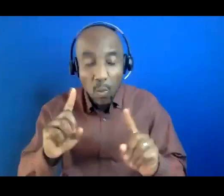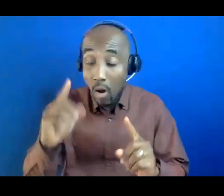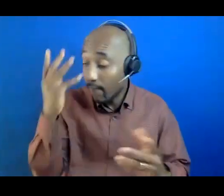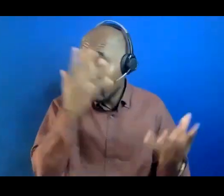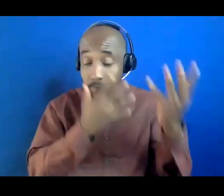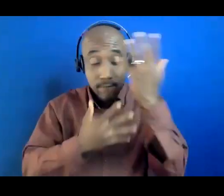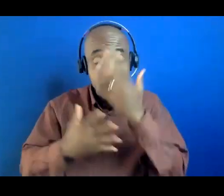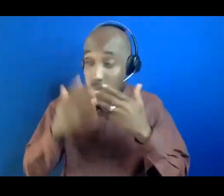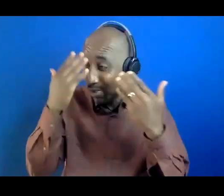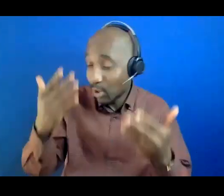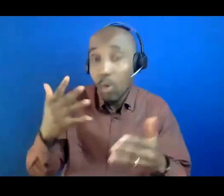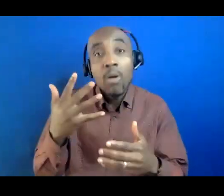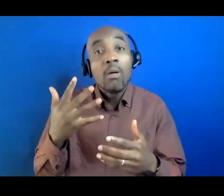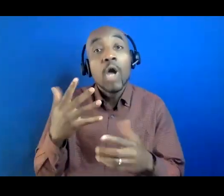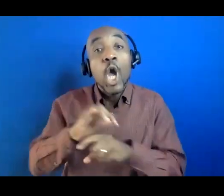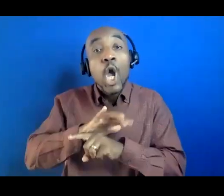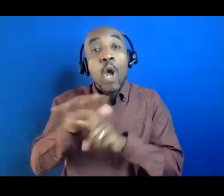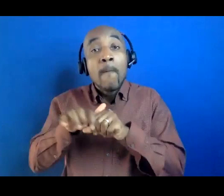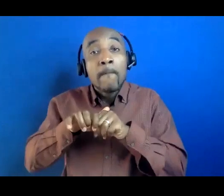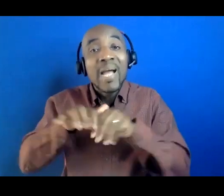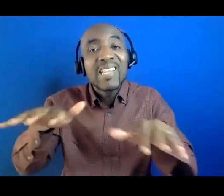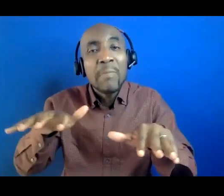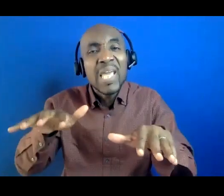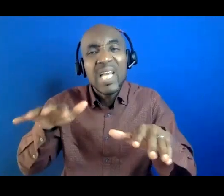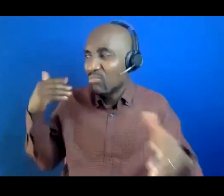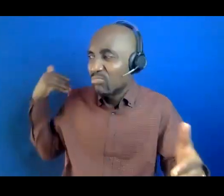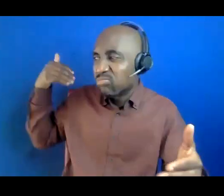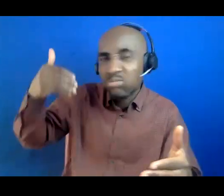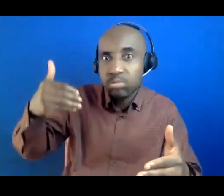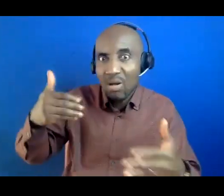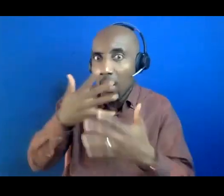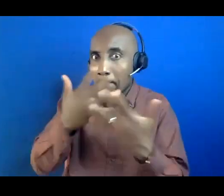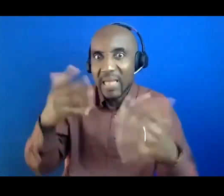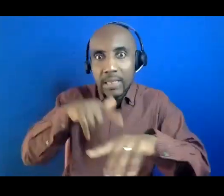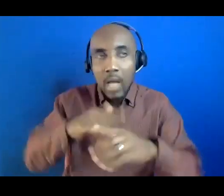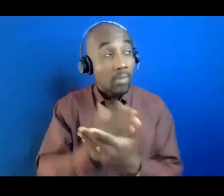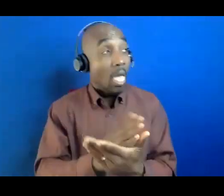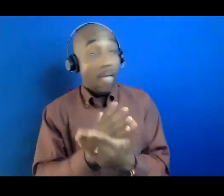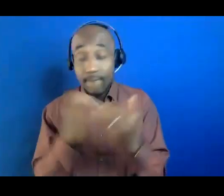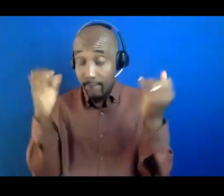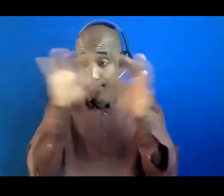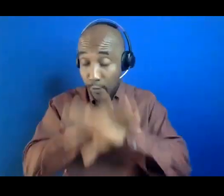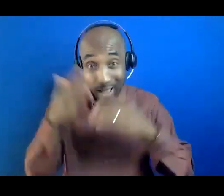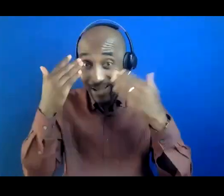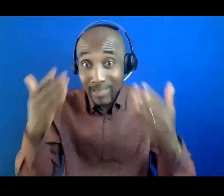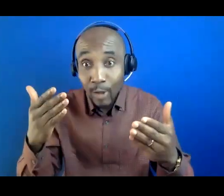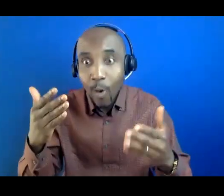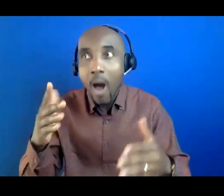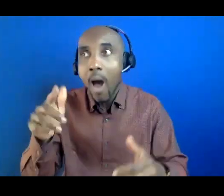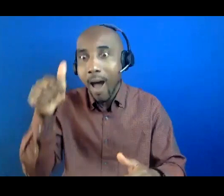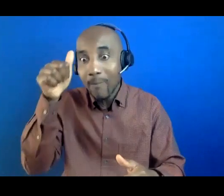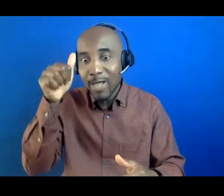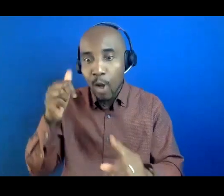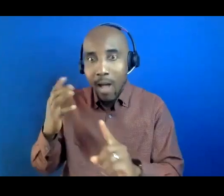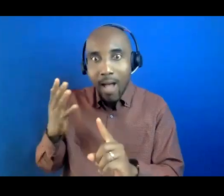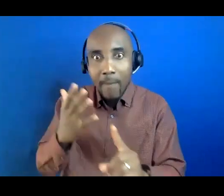I had no idea what God was doing. But knowing that the apostles got it wrong sometimes makes me feel that